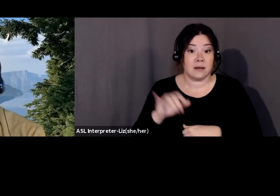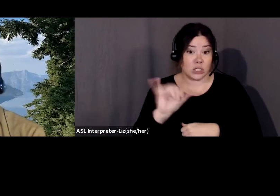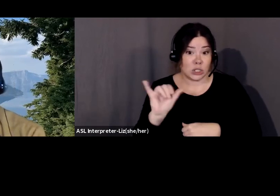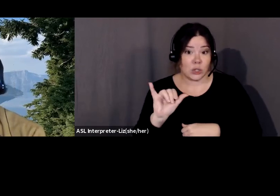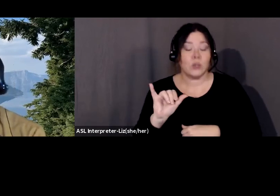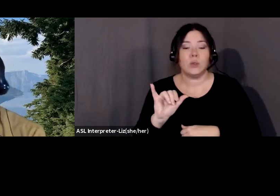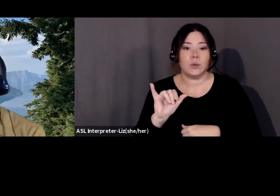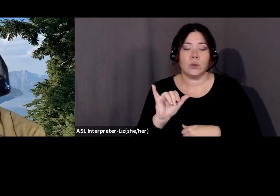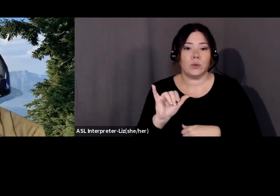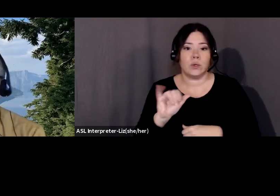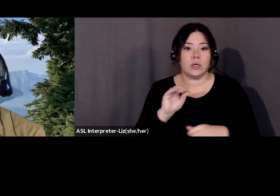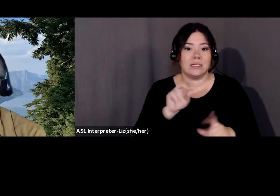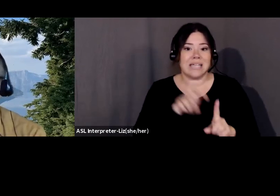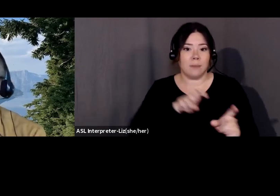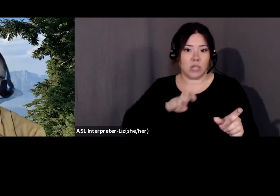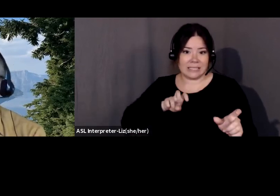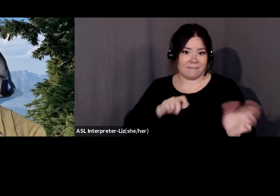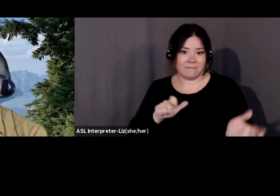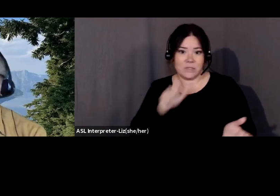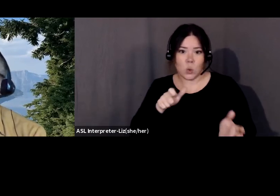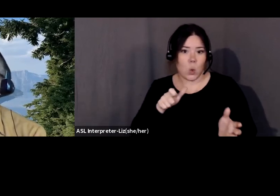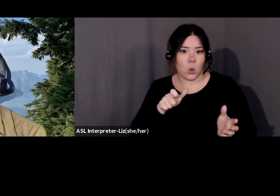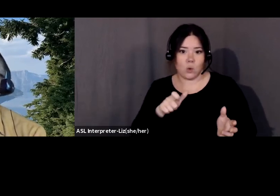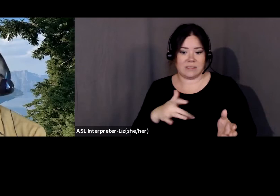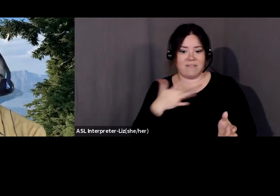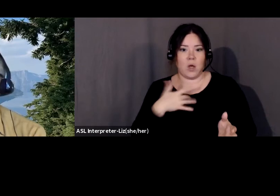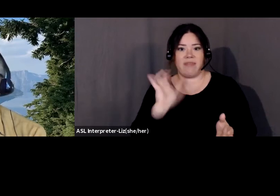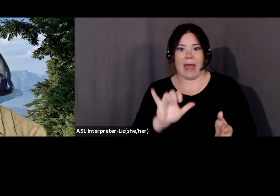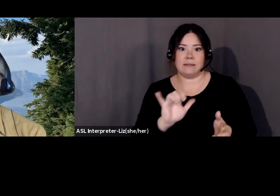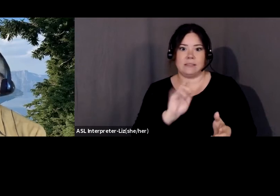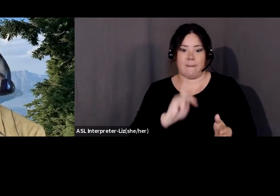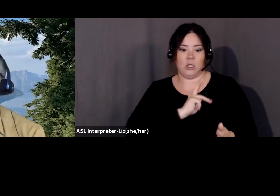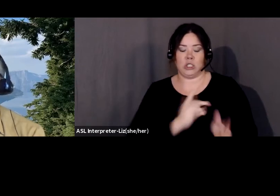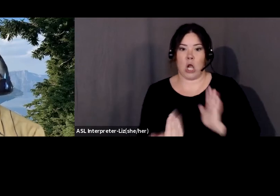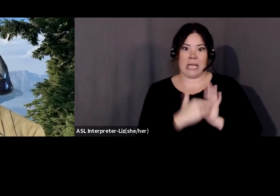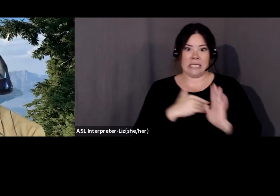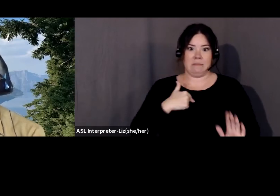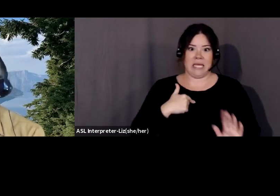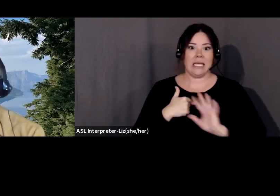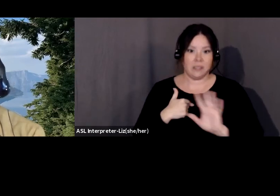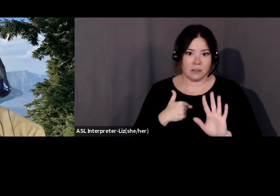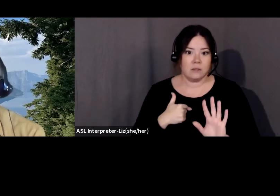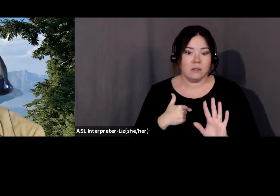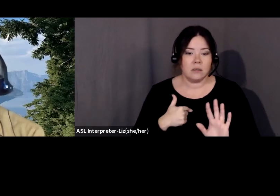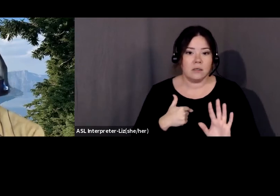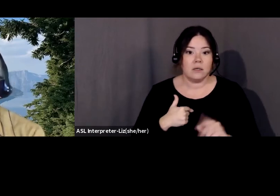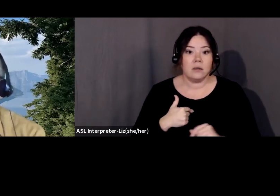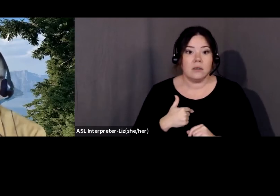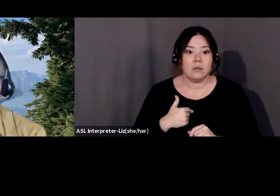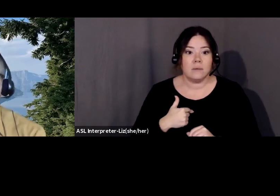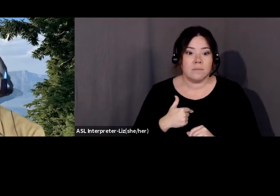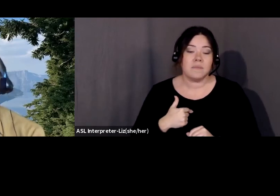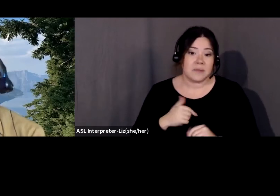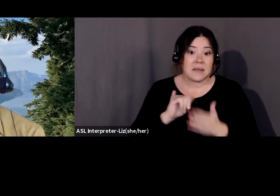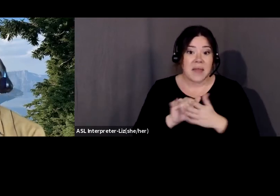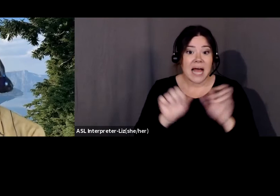objective, not taking things personally. And that is only possible, well, it's not only